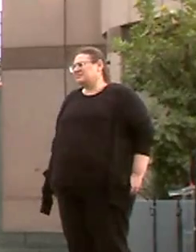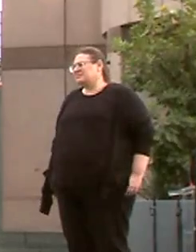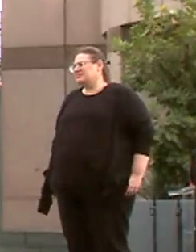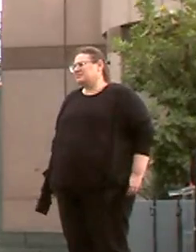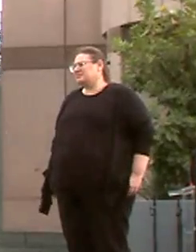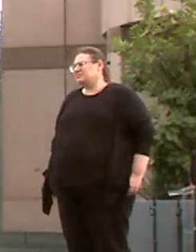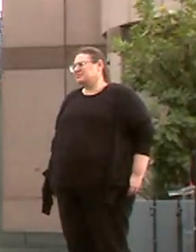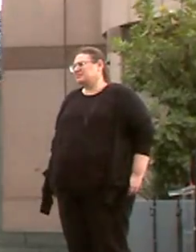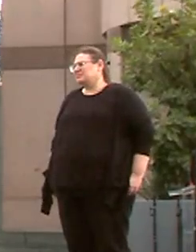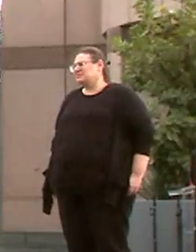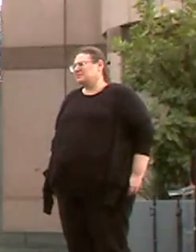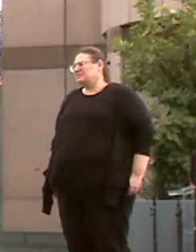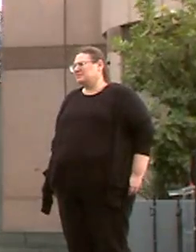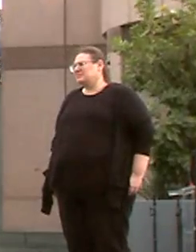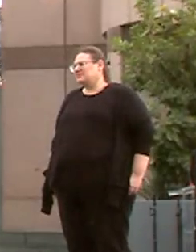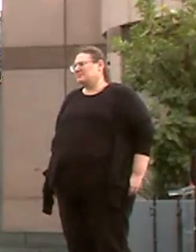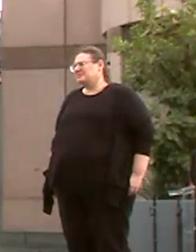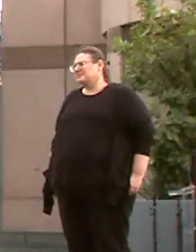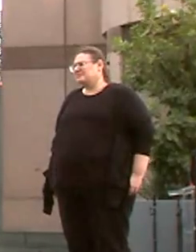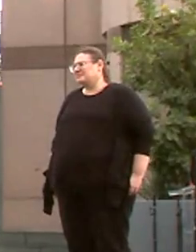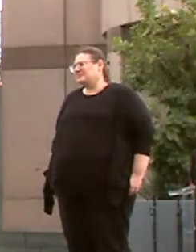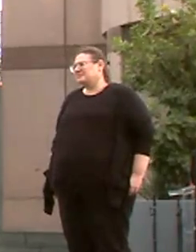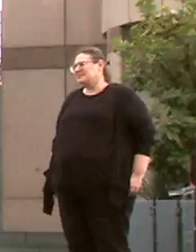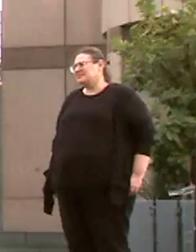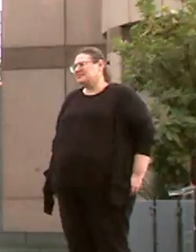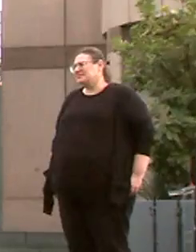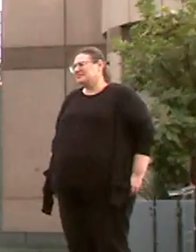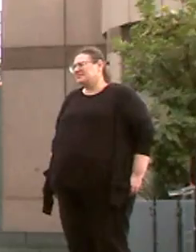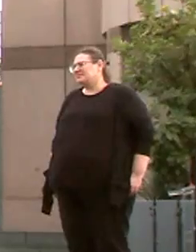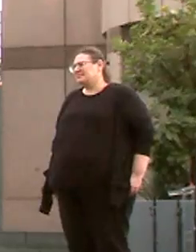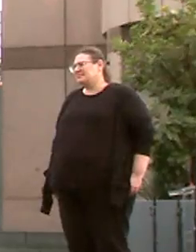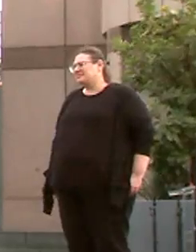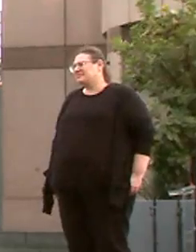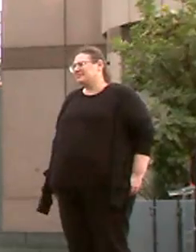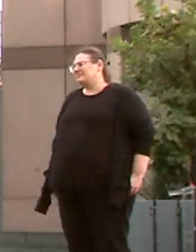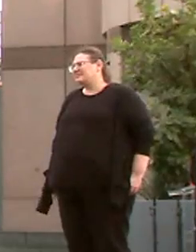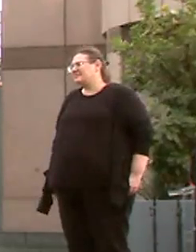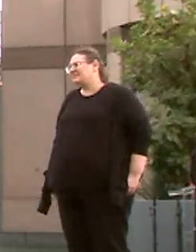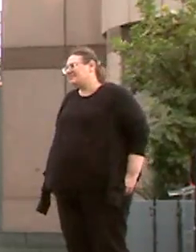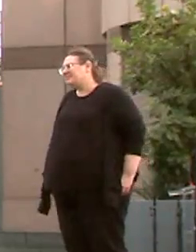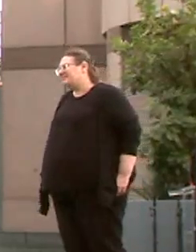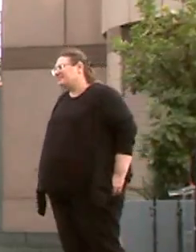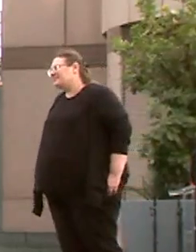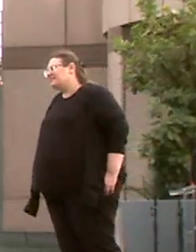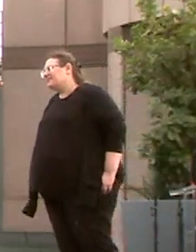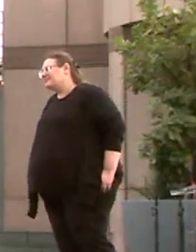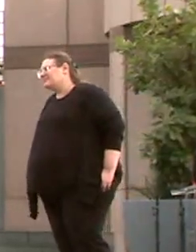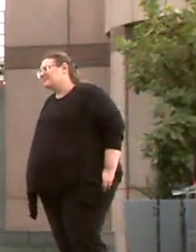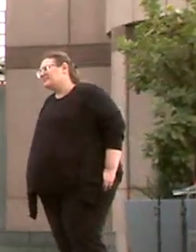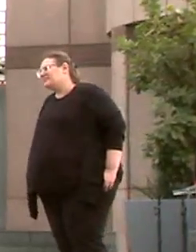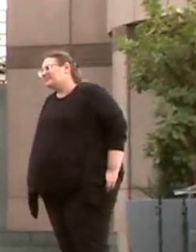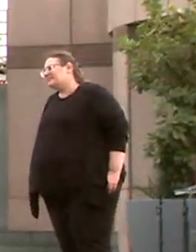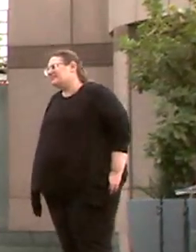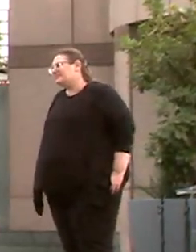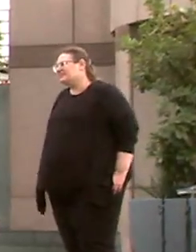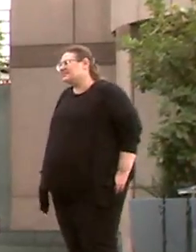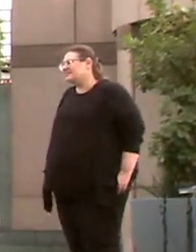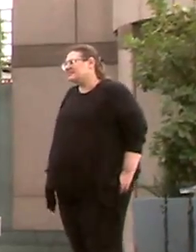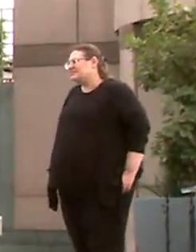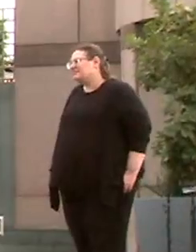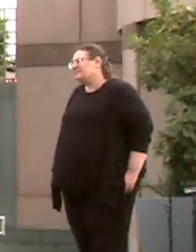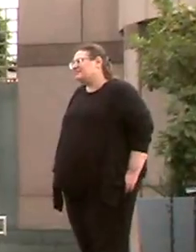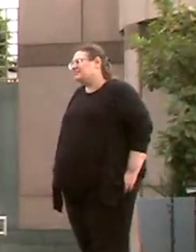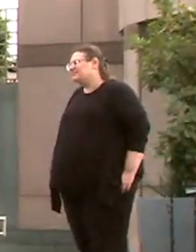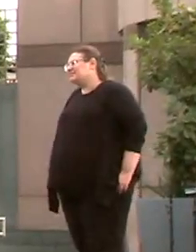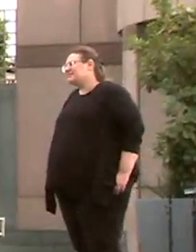I go, you're just missing one thing. And he goes, what? And I go, every single club has a guy go down and rips his leg off.